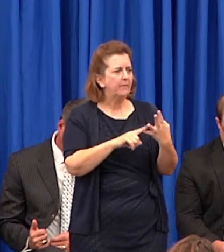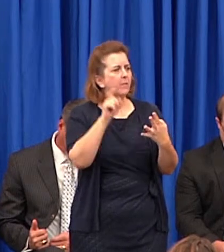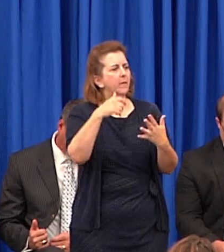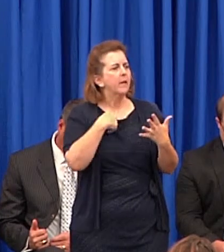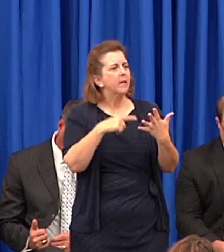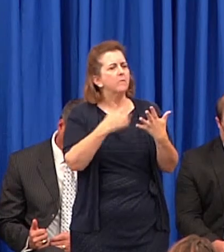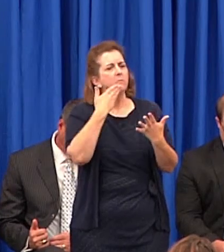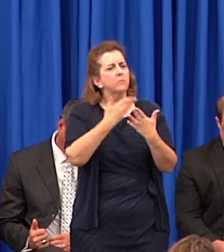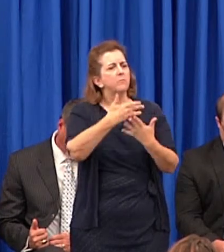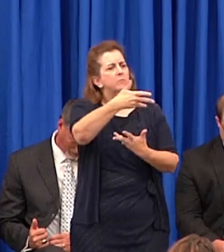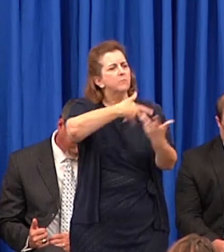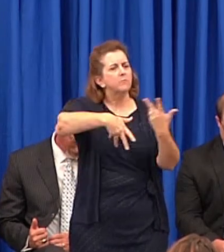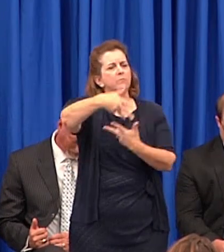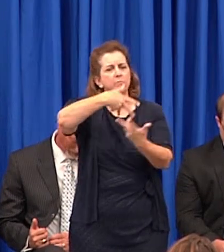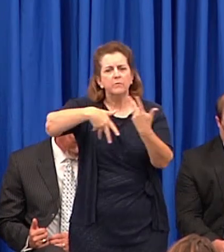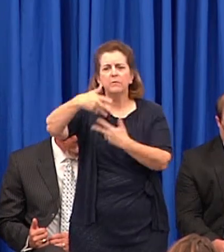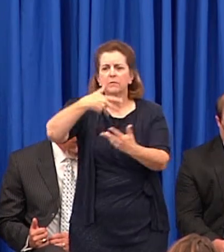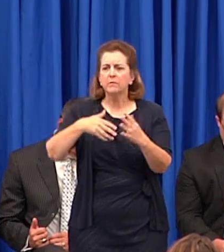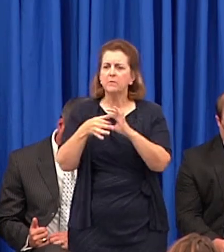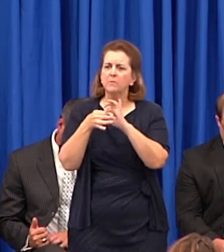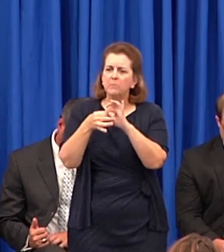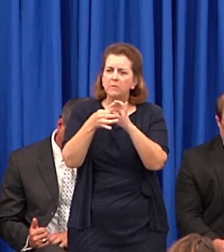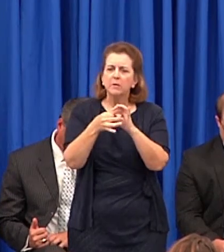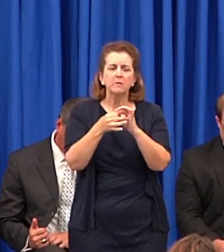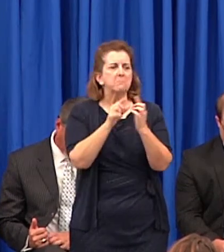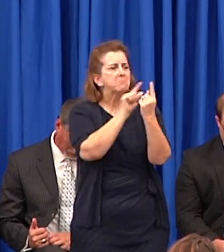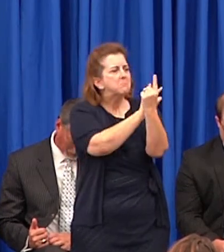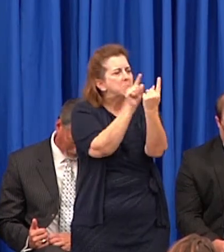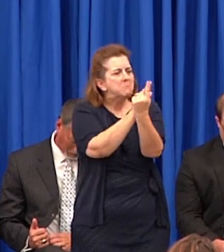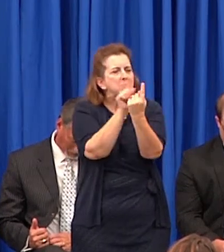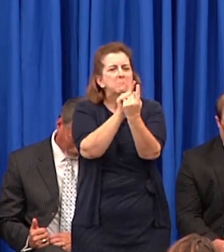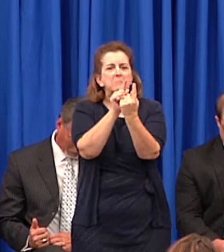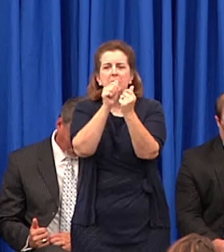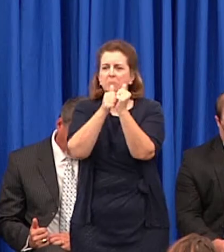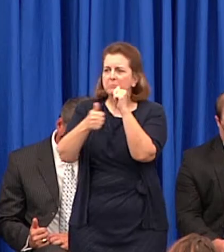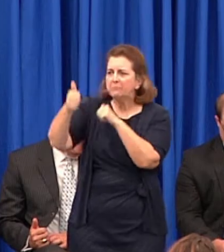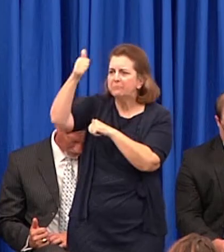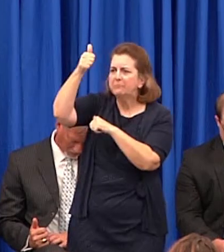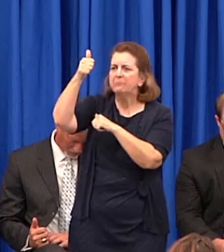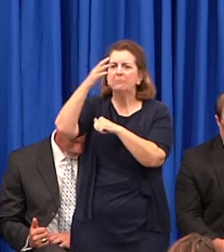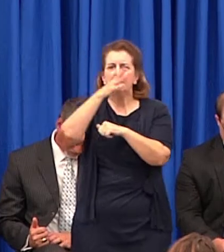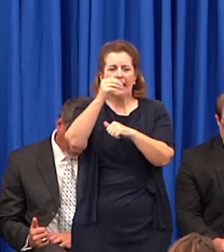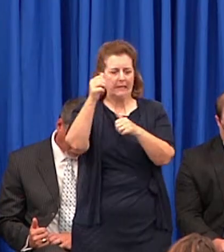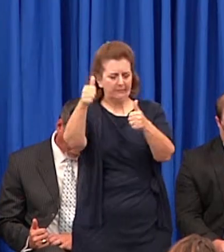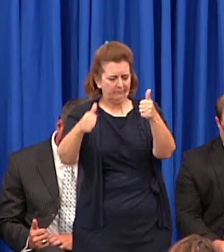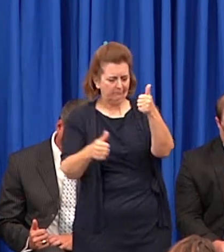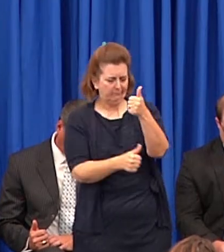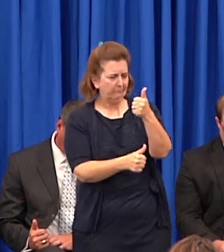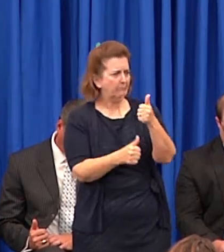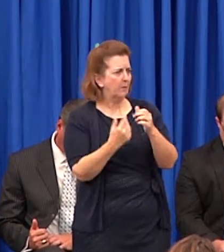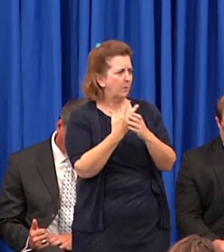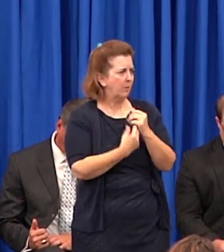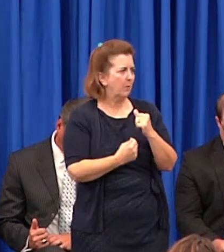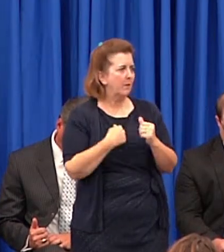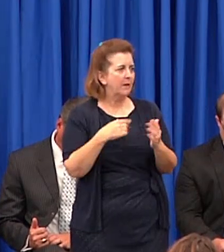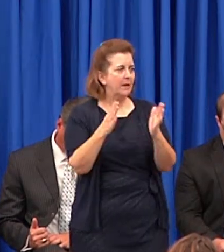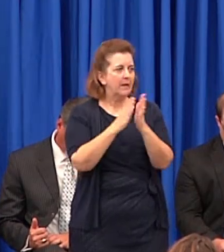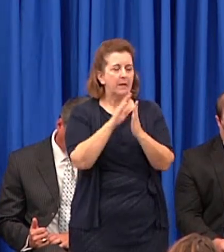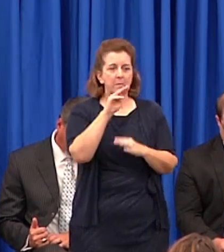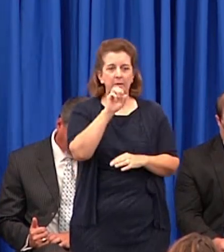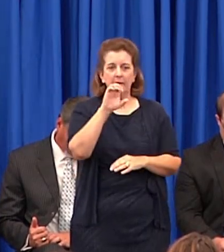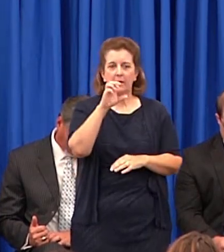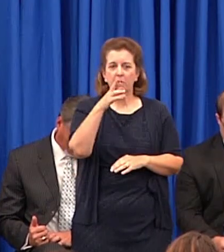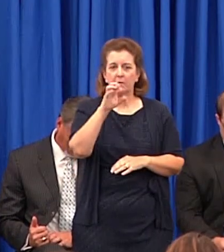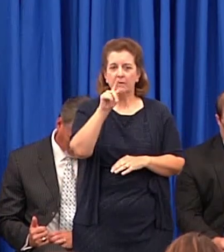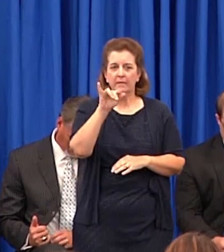good interpersonal relationships, relates well with peers, superiors, and subordinates. I'm going to ask Ms. Christina